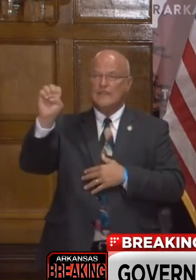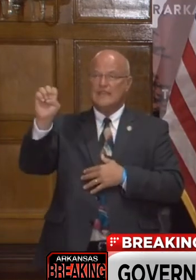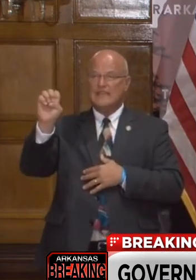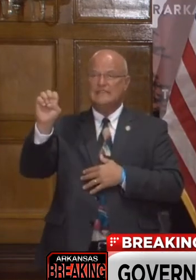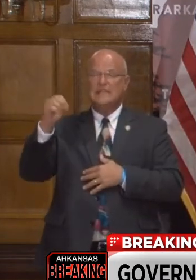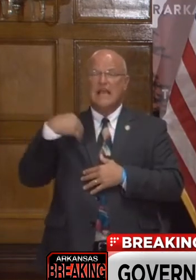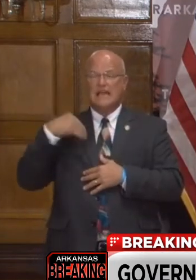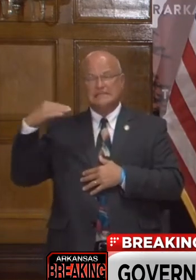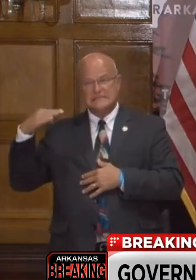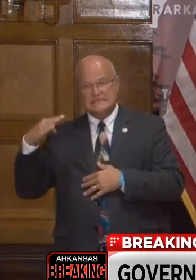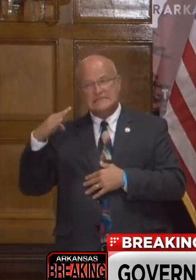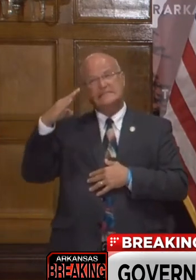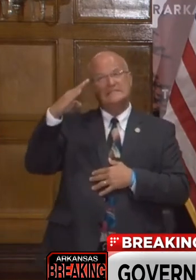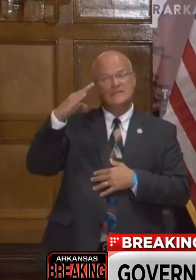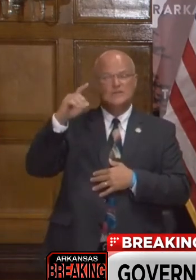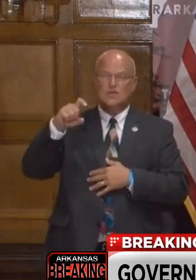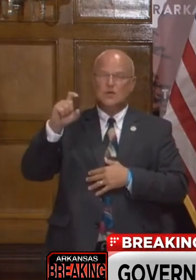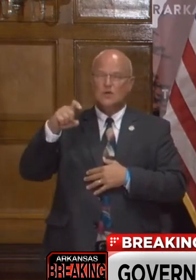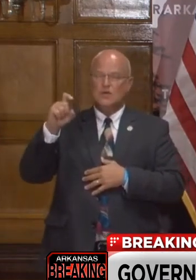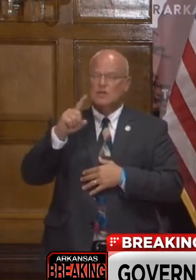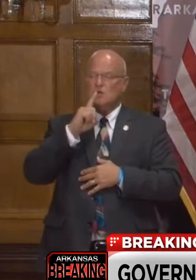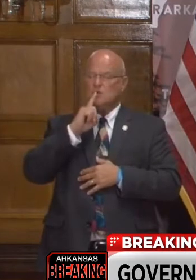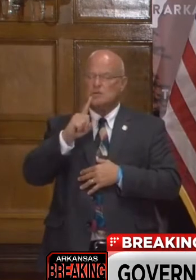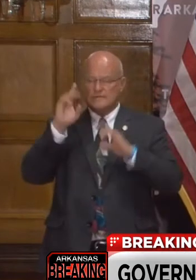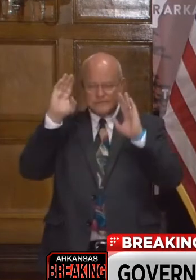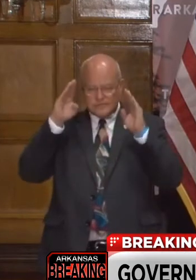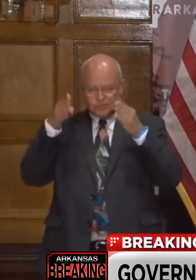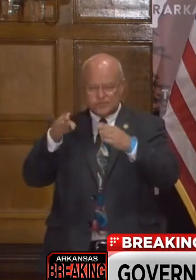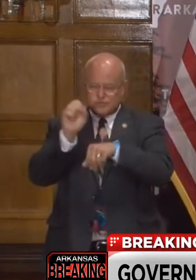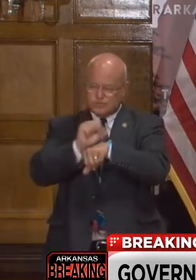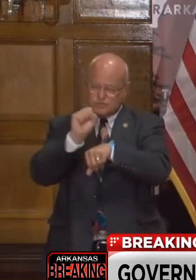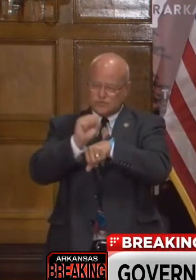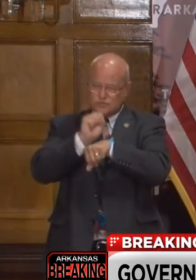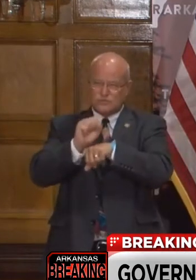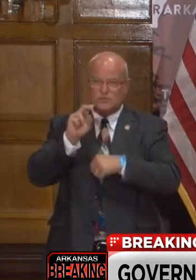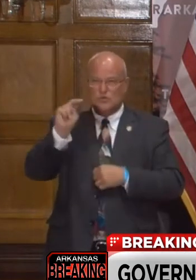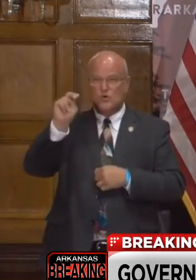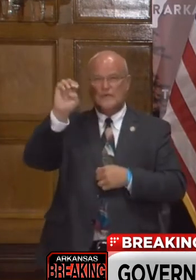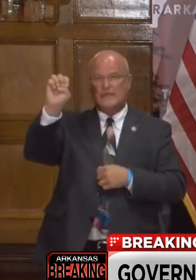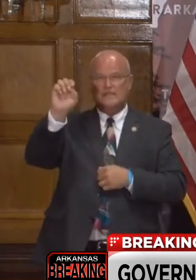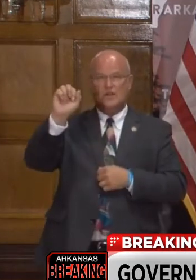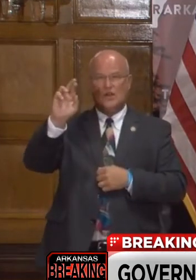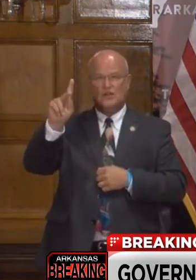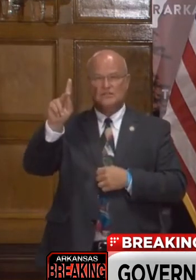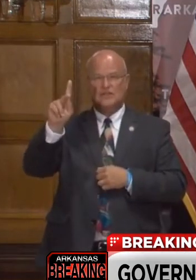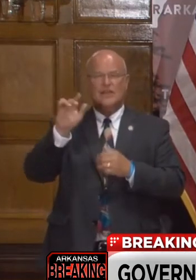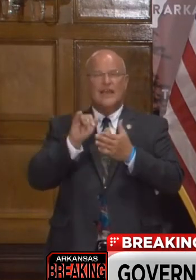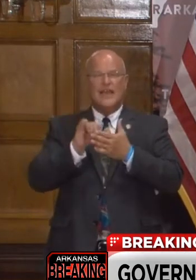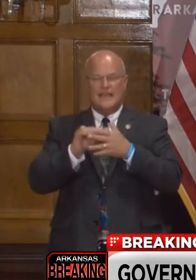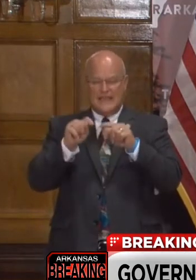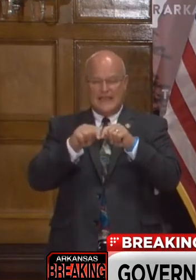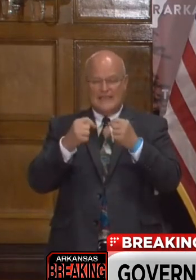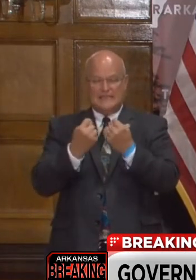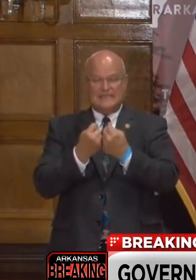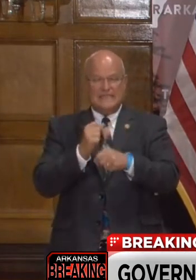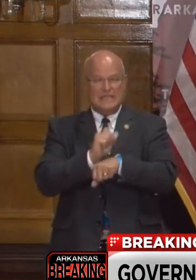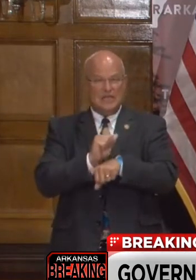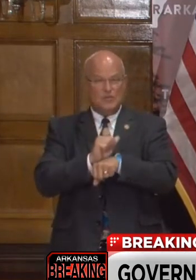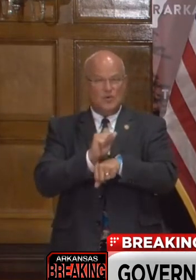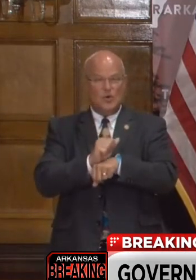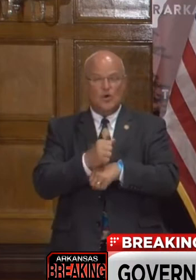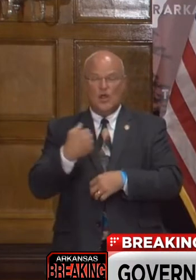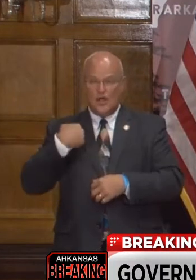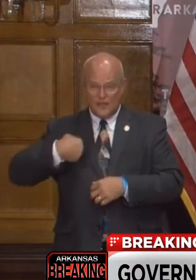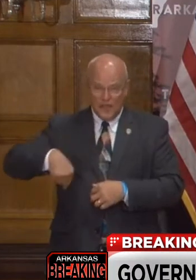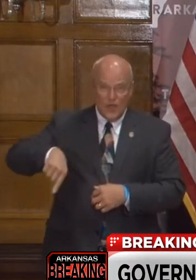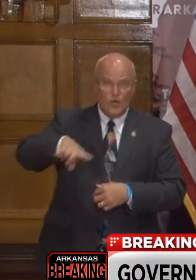Arkansas has had an increase, and we need a real concentrated effort there. And that's the teamwork that I refer to, that we have